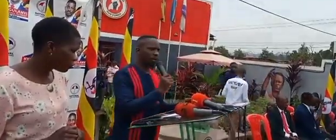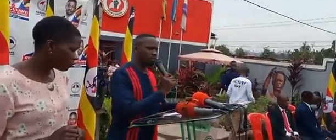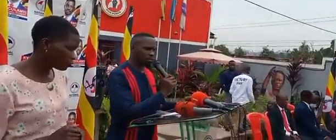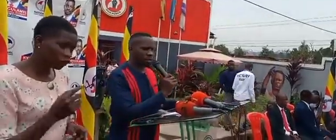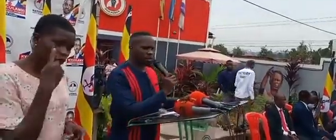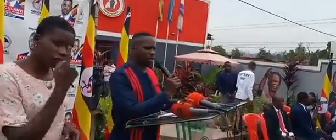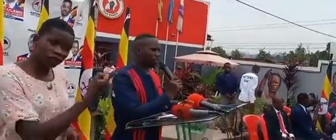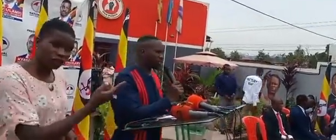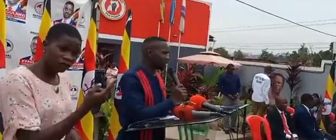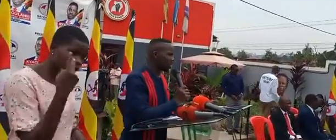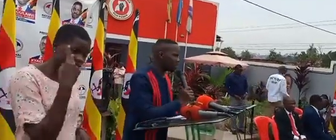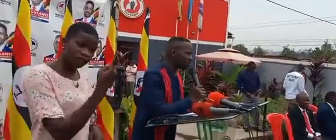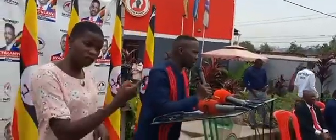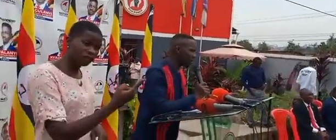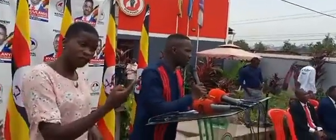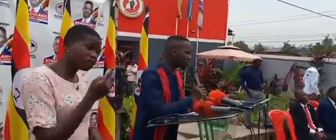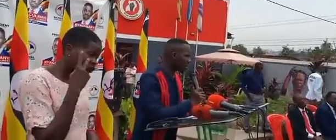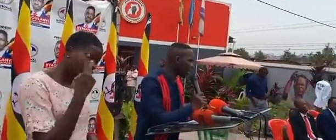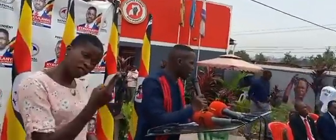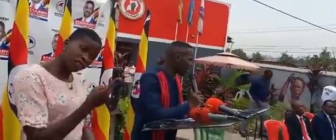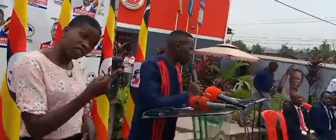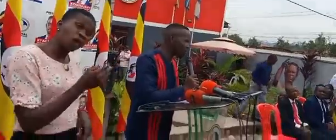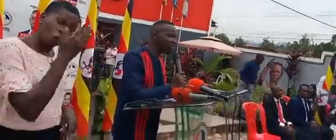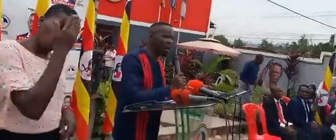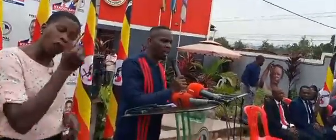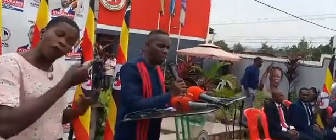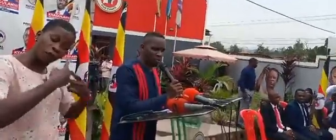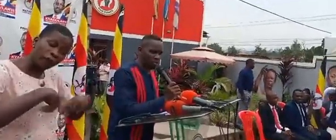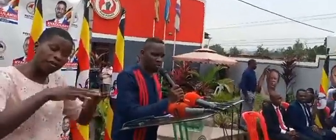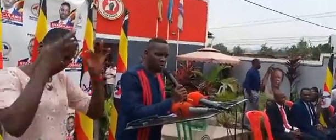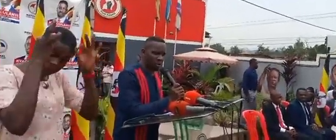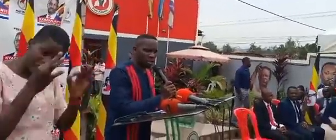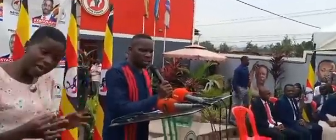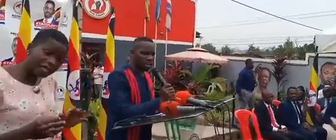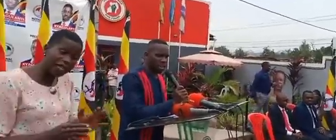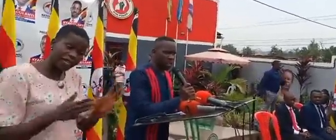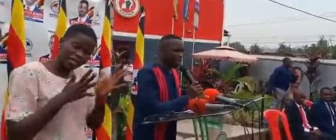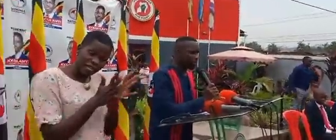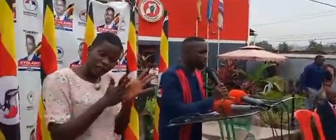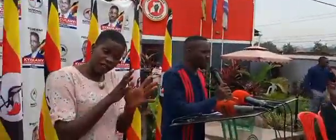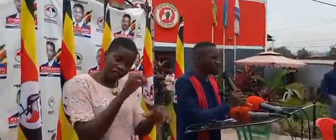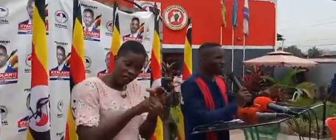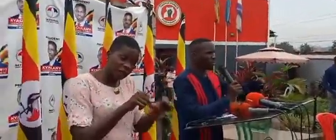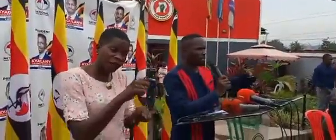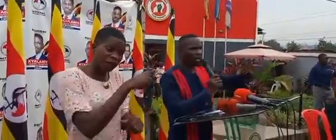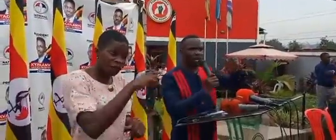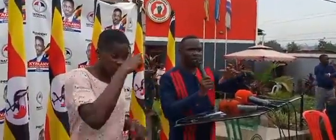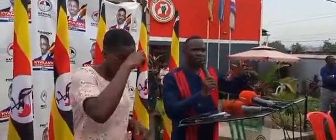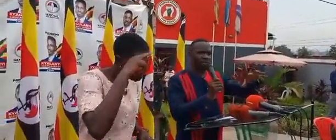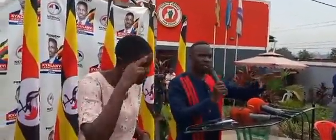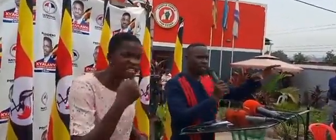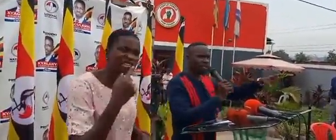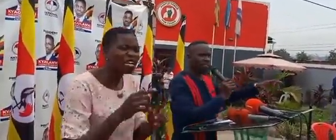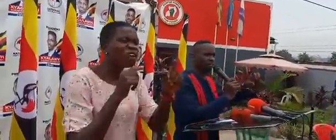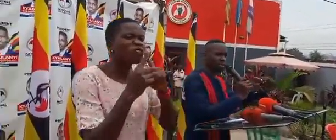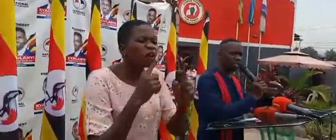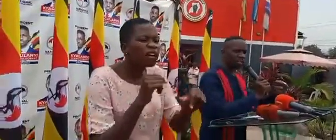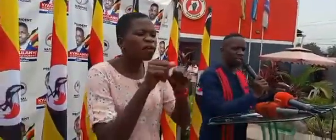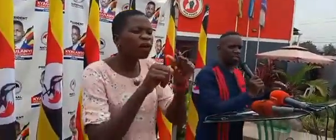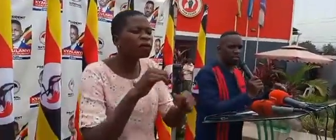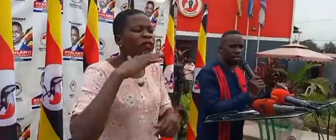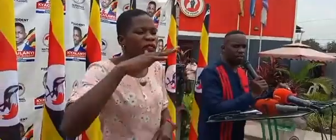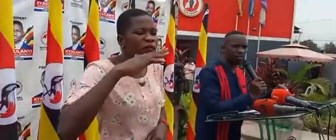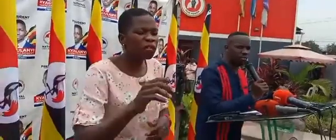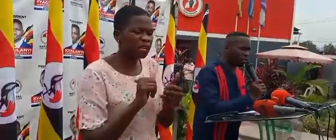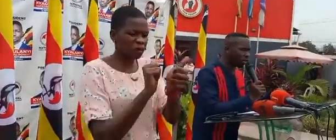ndoza mulaba lwaki ensonga eno tetwagala kugibaako tudde ku bino ebirala